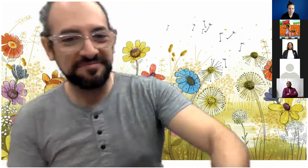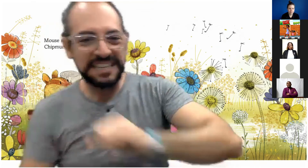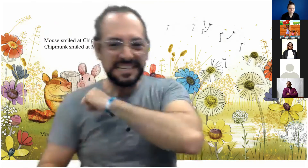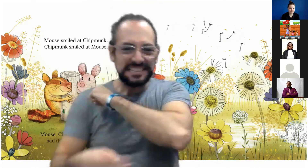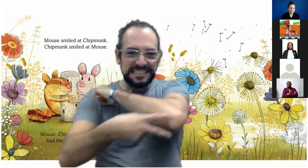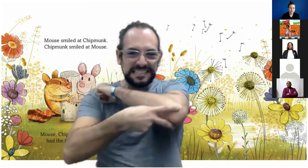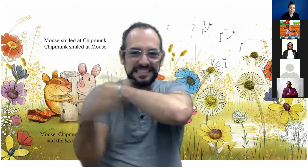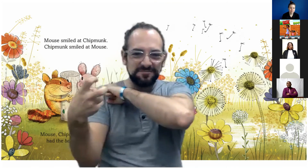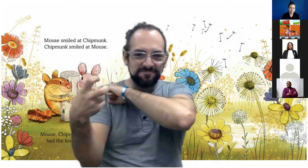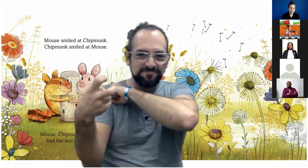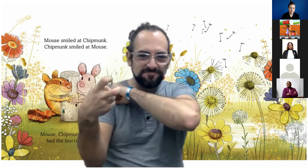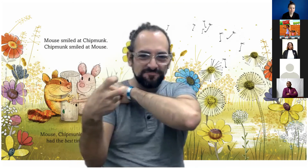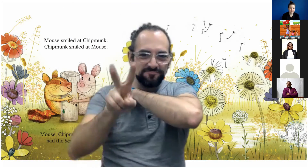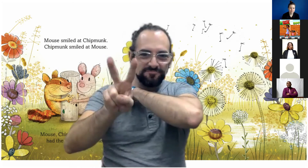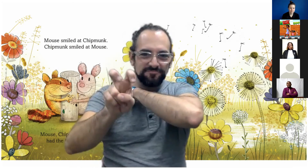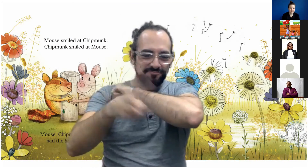steal